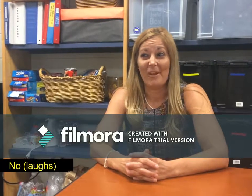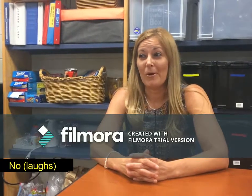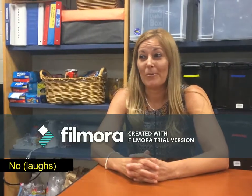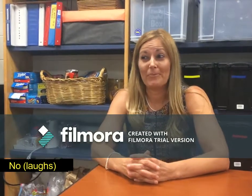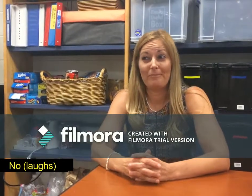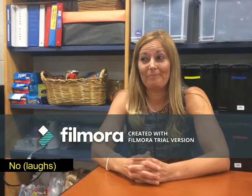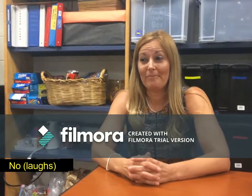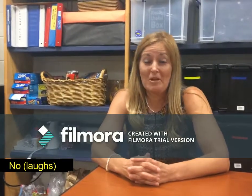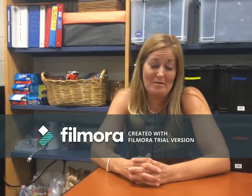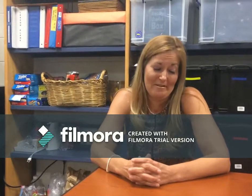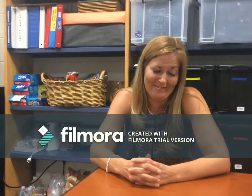No.